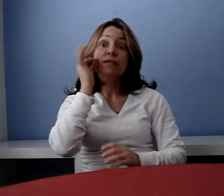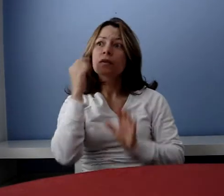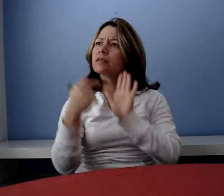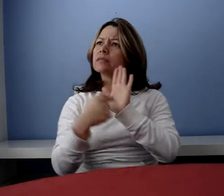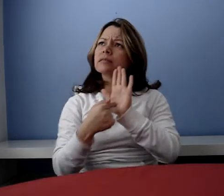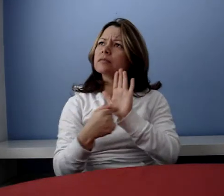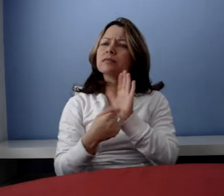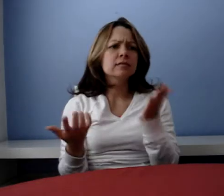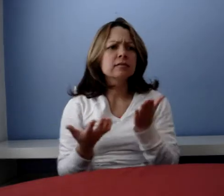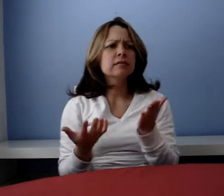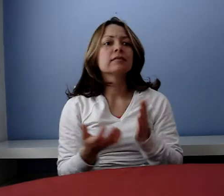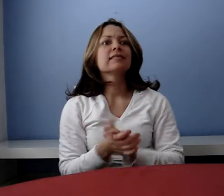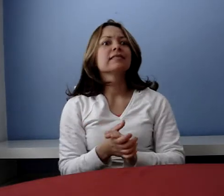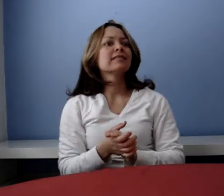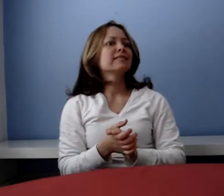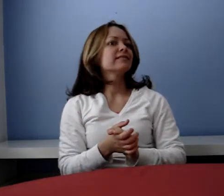Oh, he's sideways.